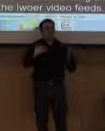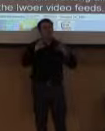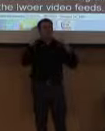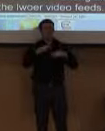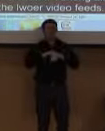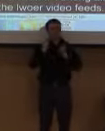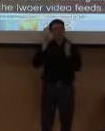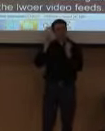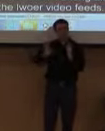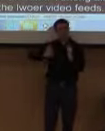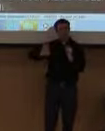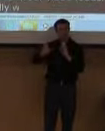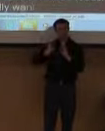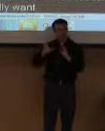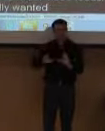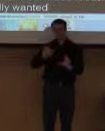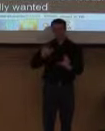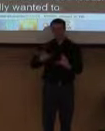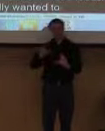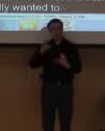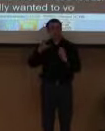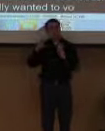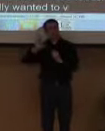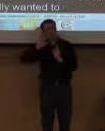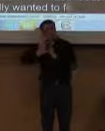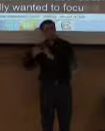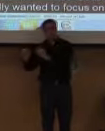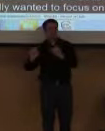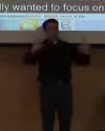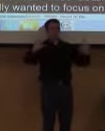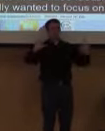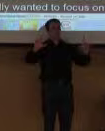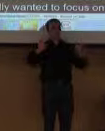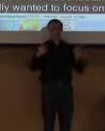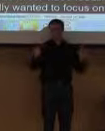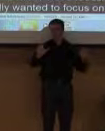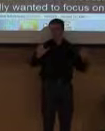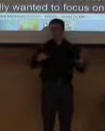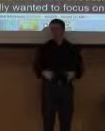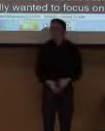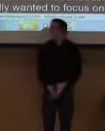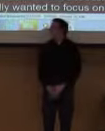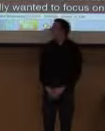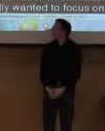on what a tutor was saying, they would click on the tutor's picture and that would open up.